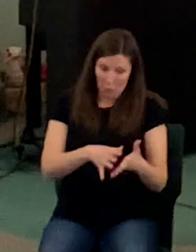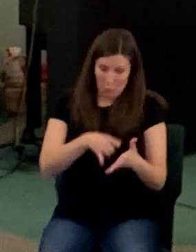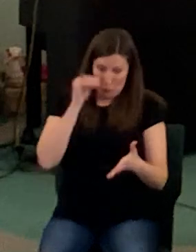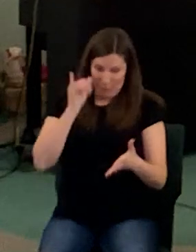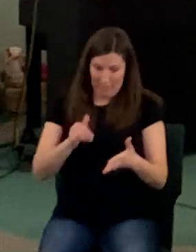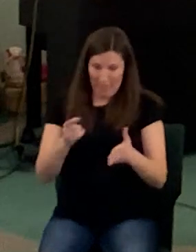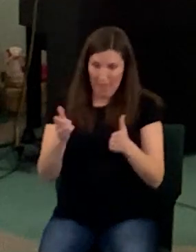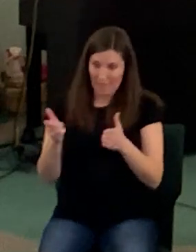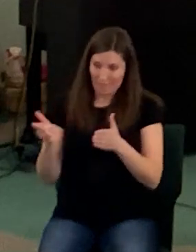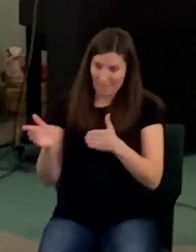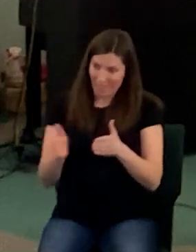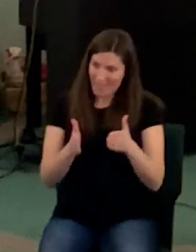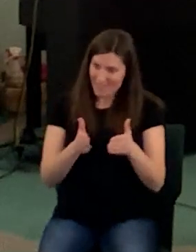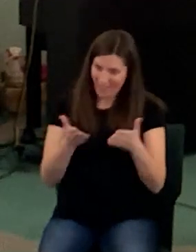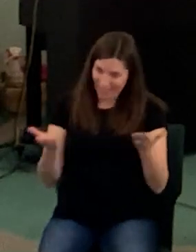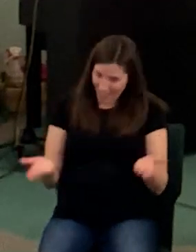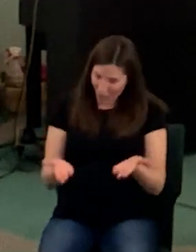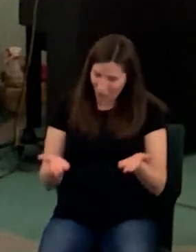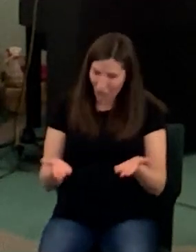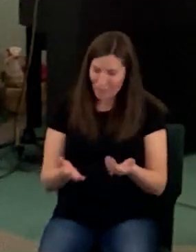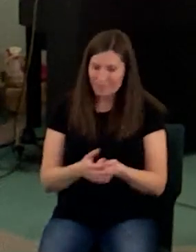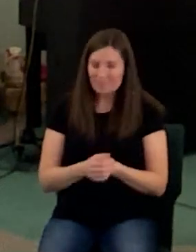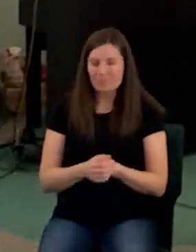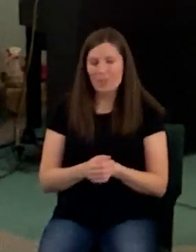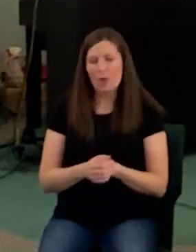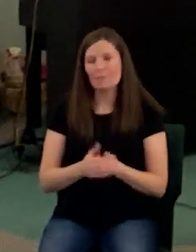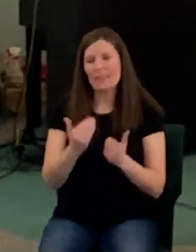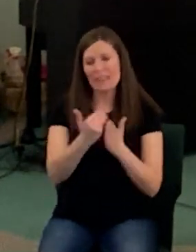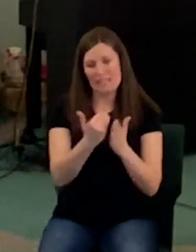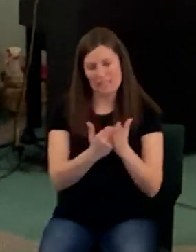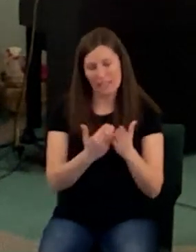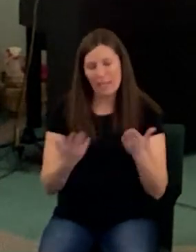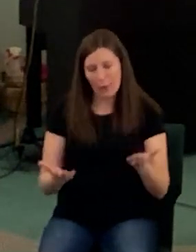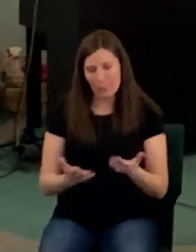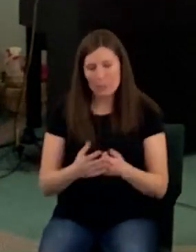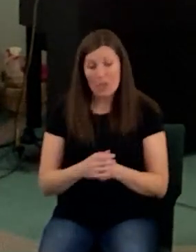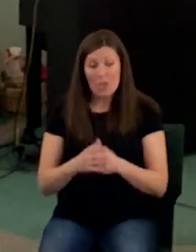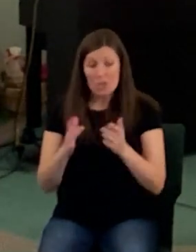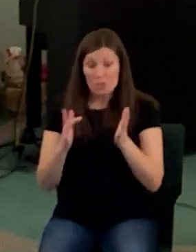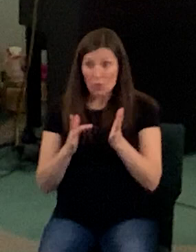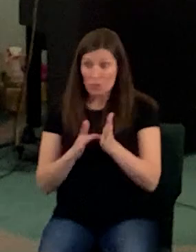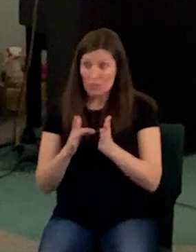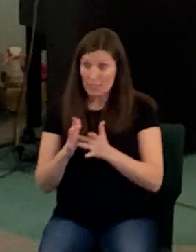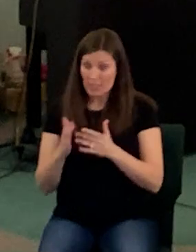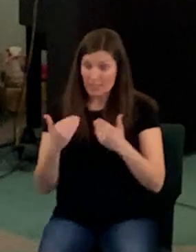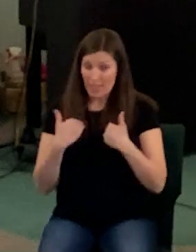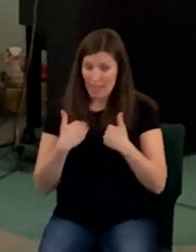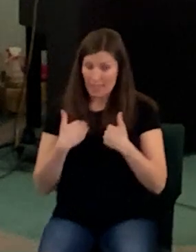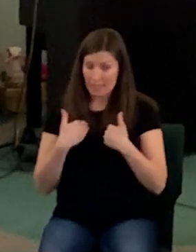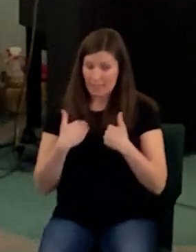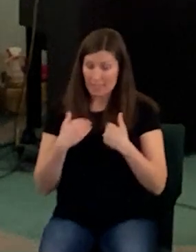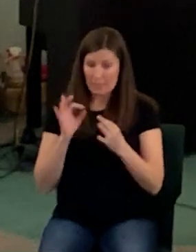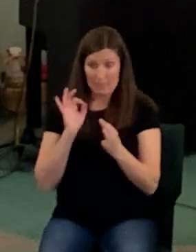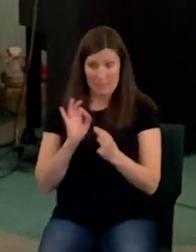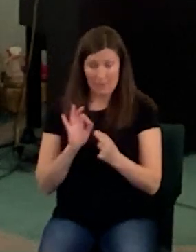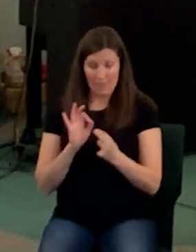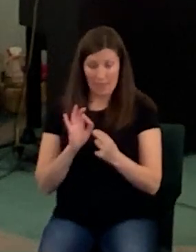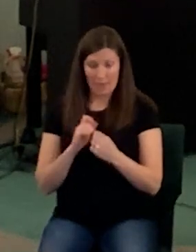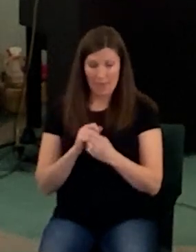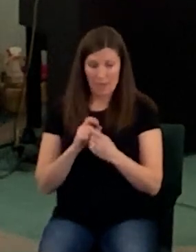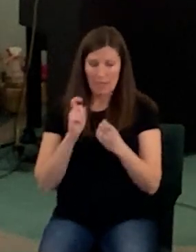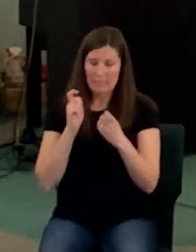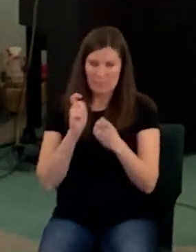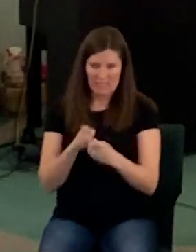here. And Jesus has a specific lesson he's going to show them in the next few verses, starting